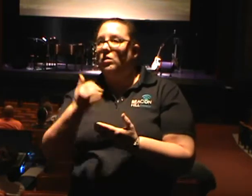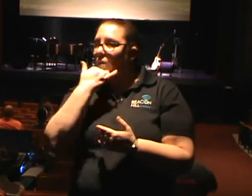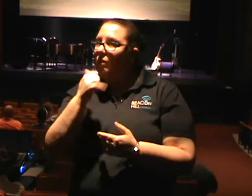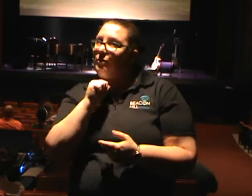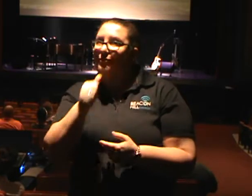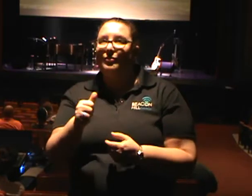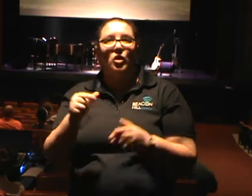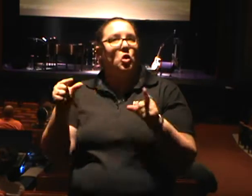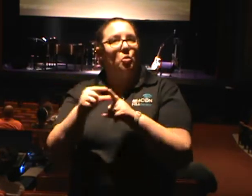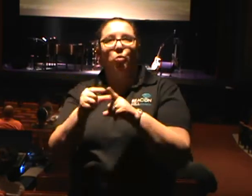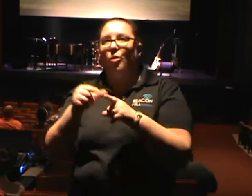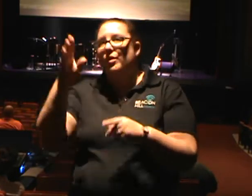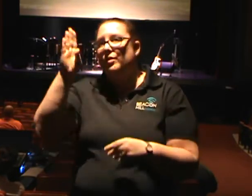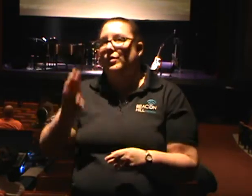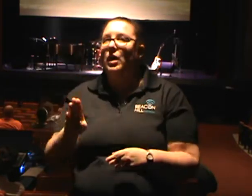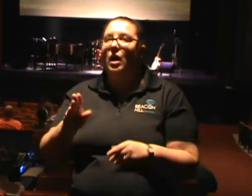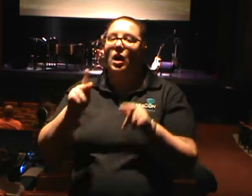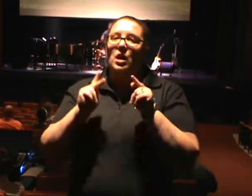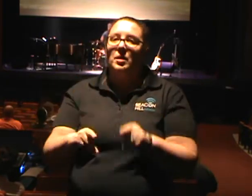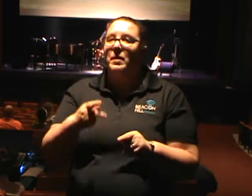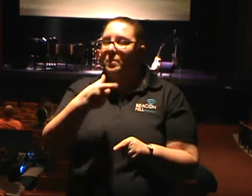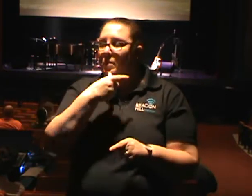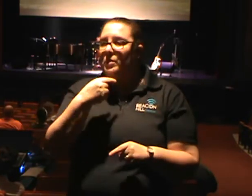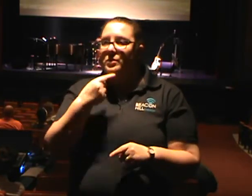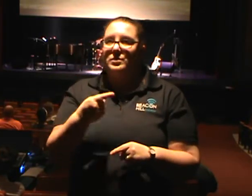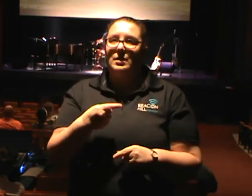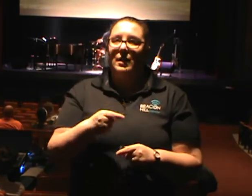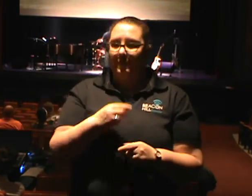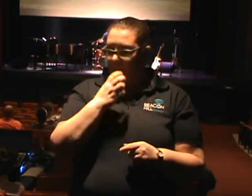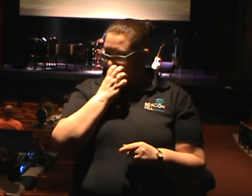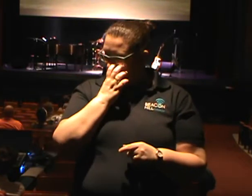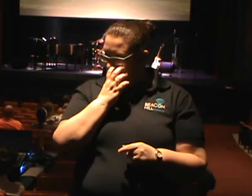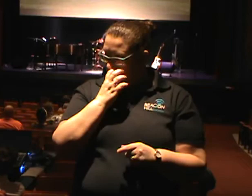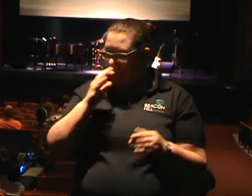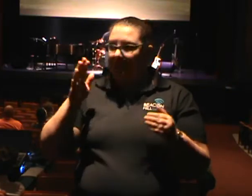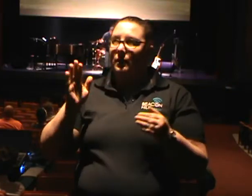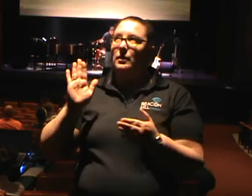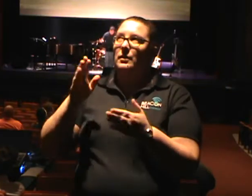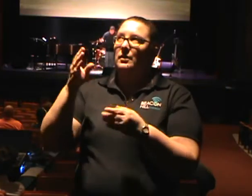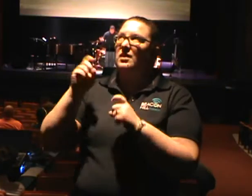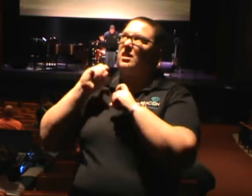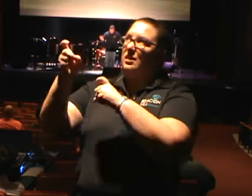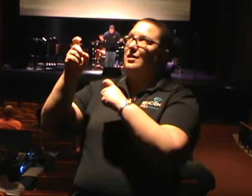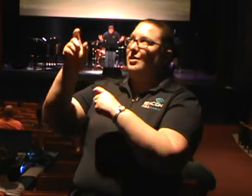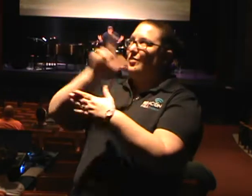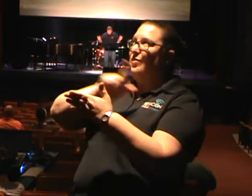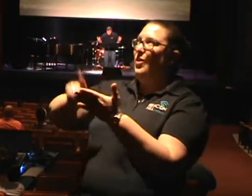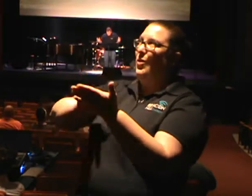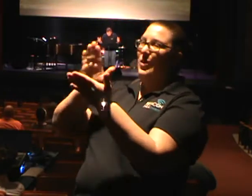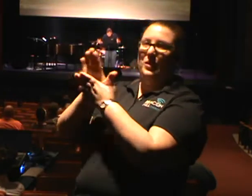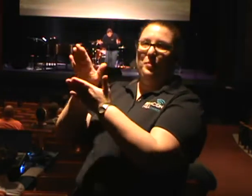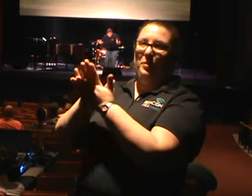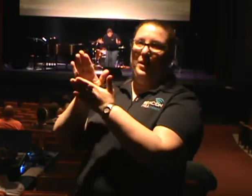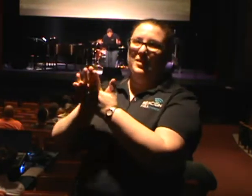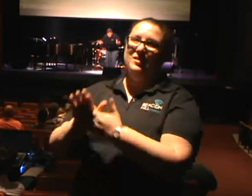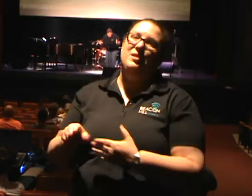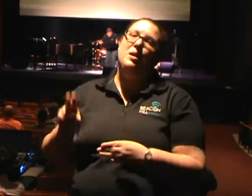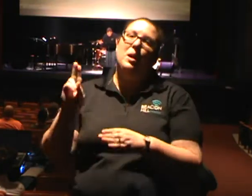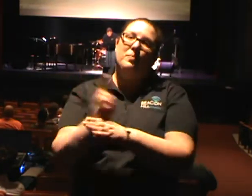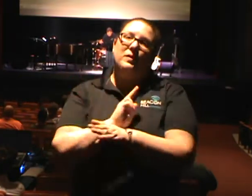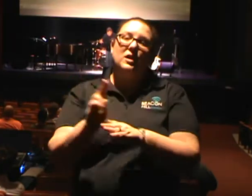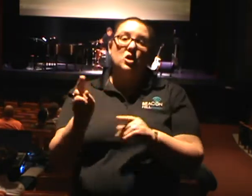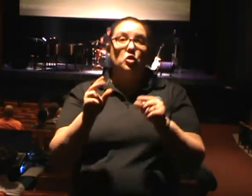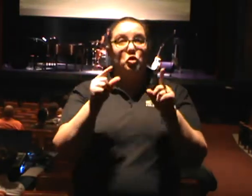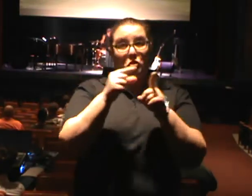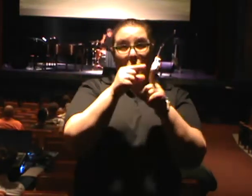of God. The ones who tell you, go ahead and you're excited, give the Lord some praise this morning. They use all the terms of the